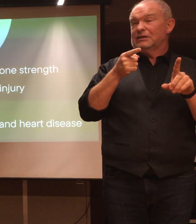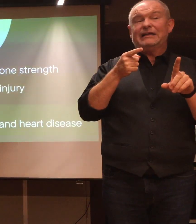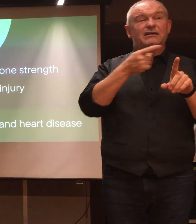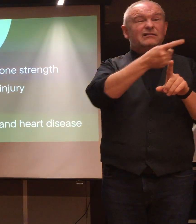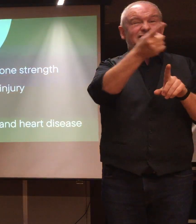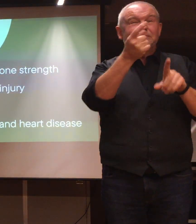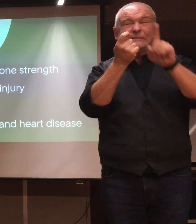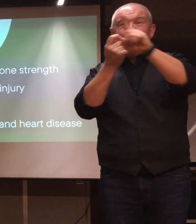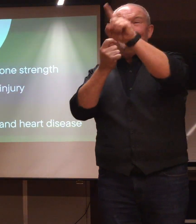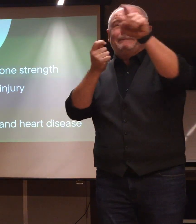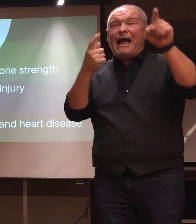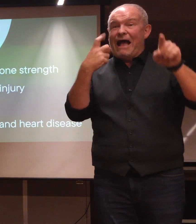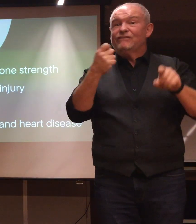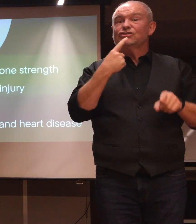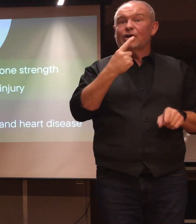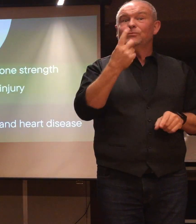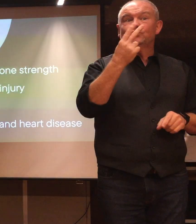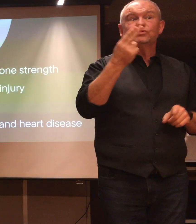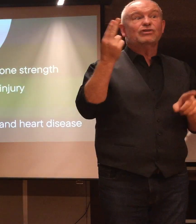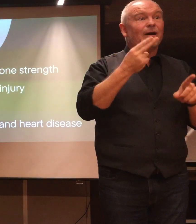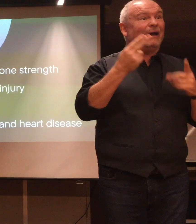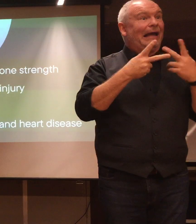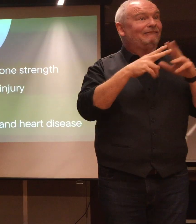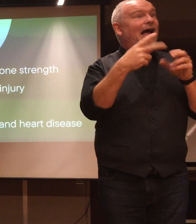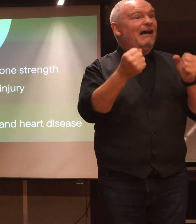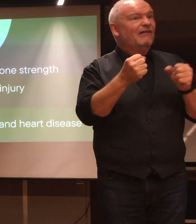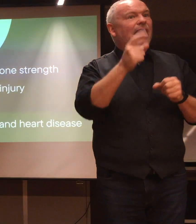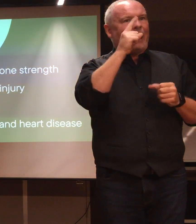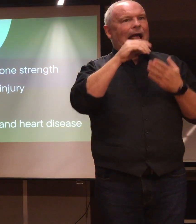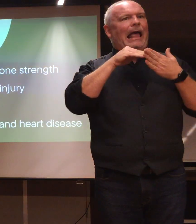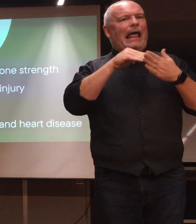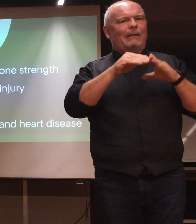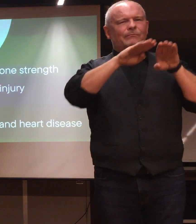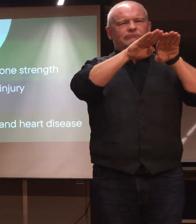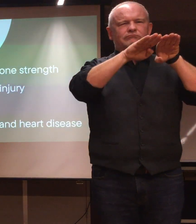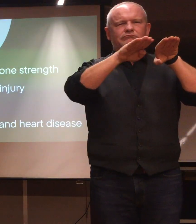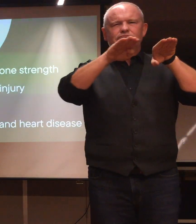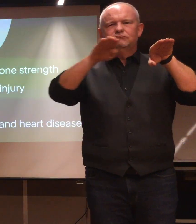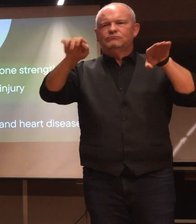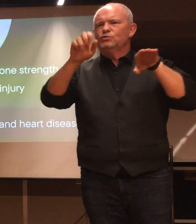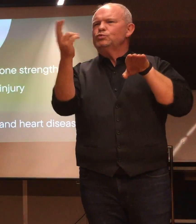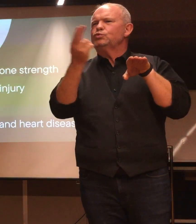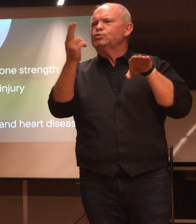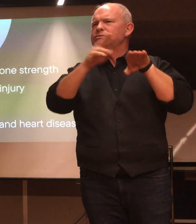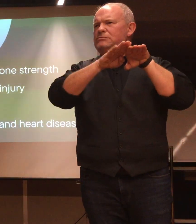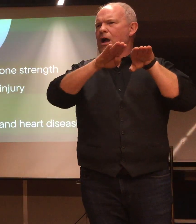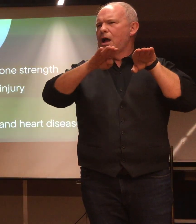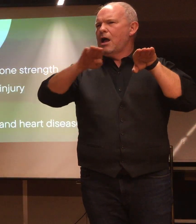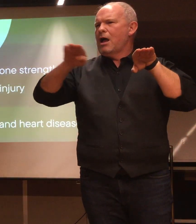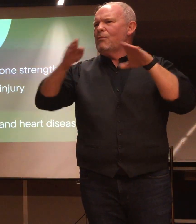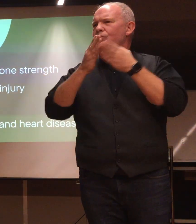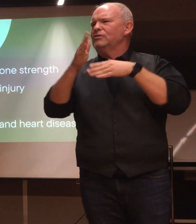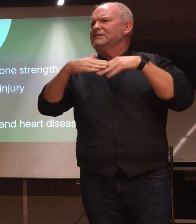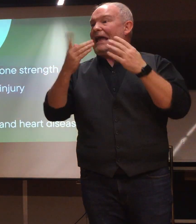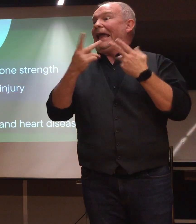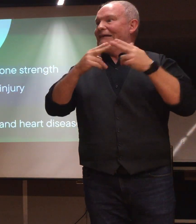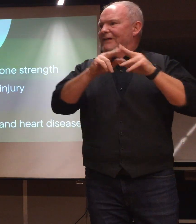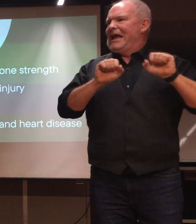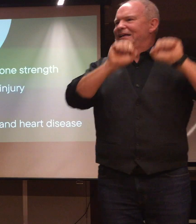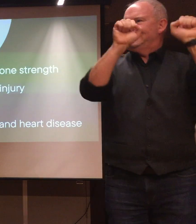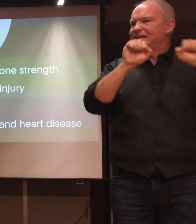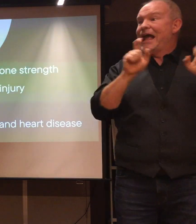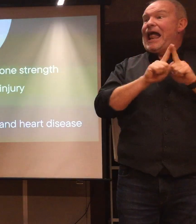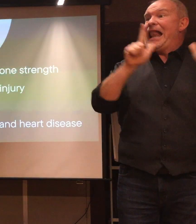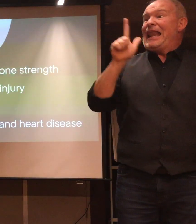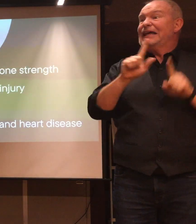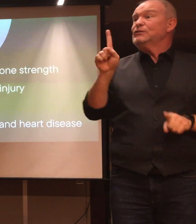of you who have type 2 diabetes, can help regulate your blood sugars and can also reduce the risk